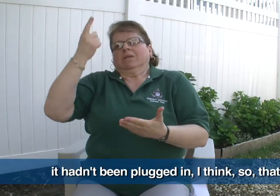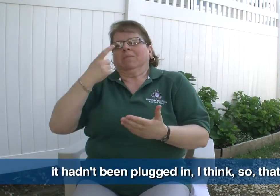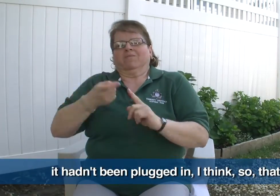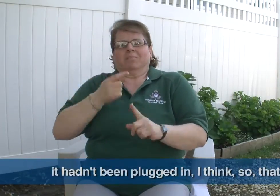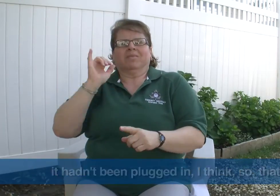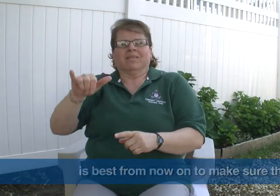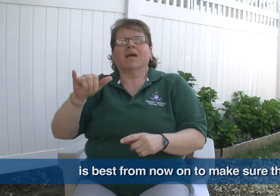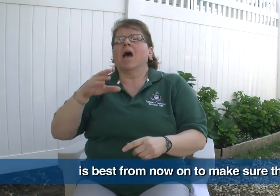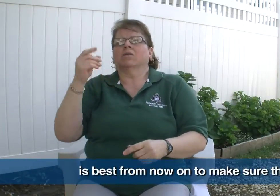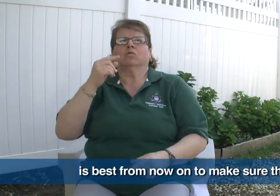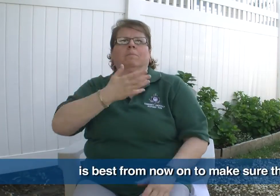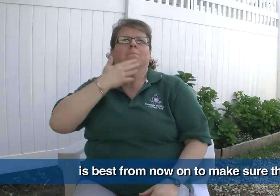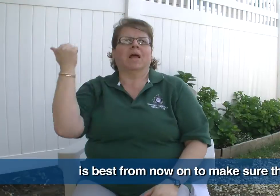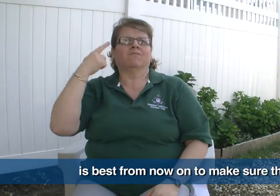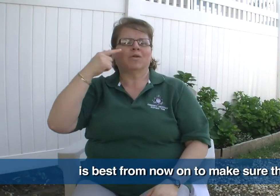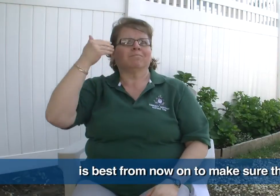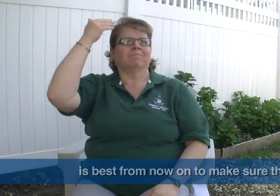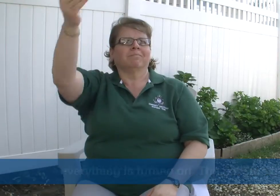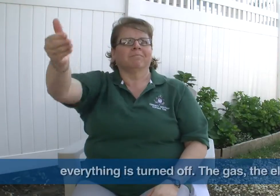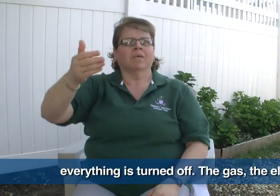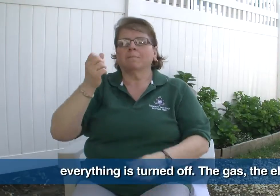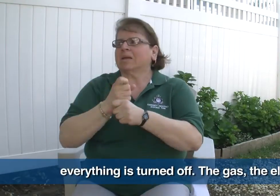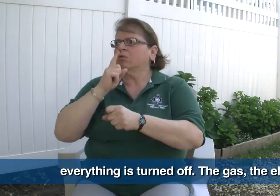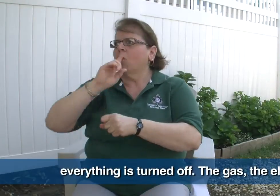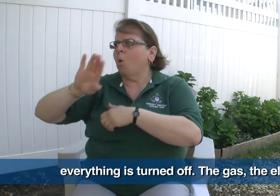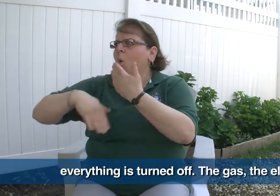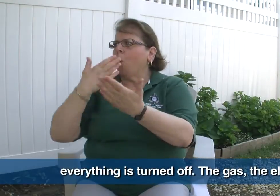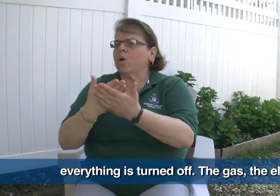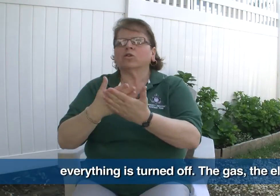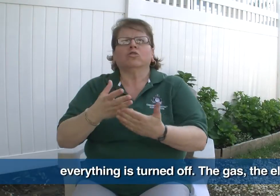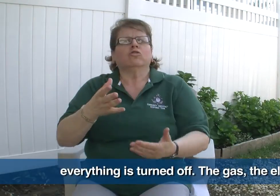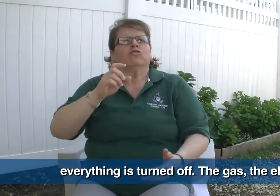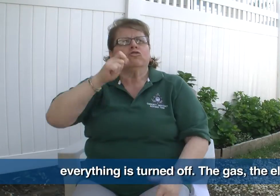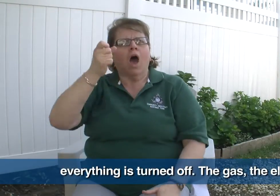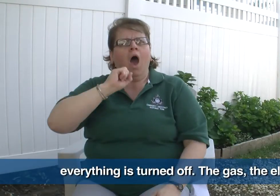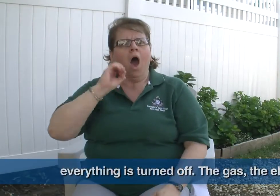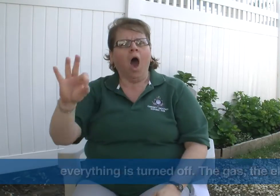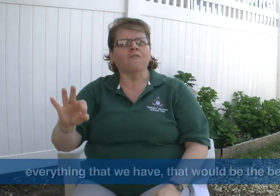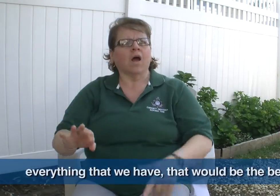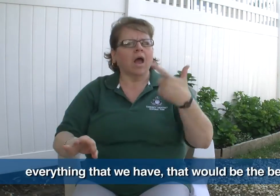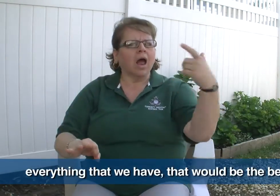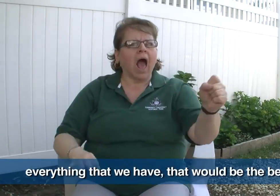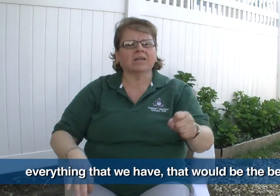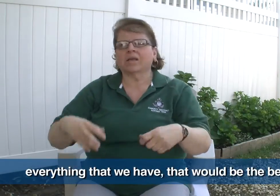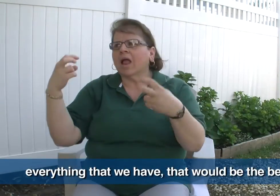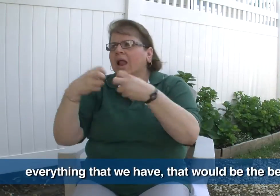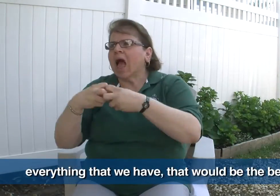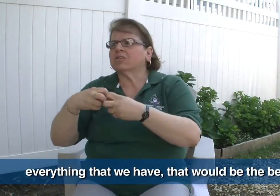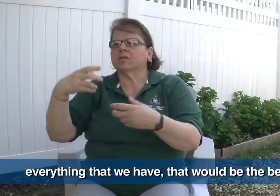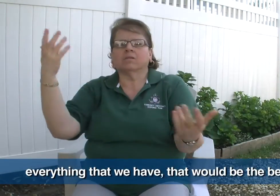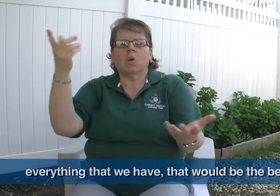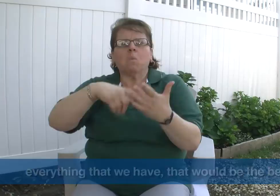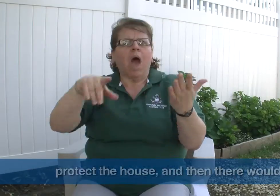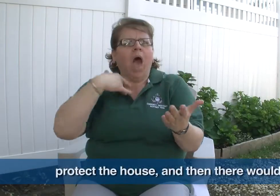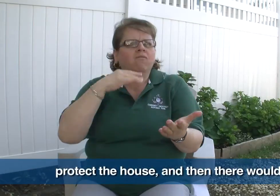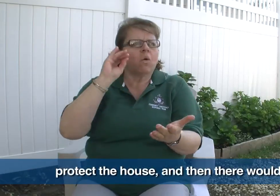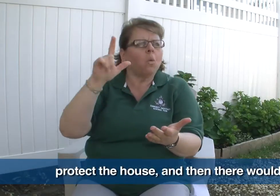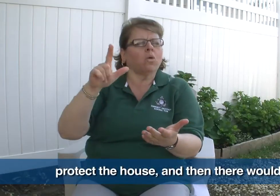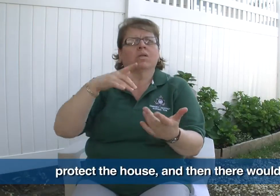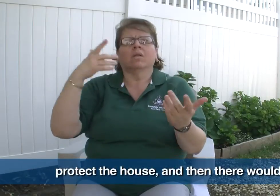I think, is best from now on, to make sure that everything is turned off. The gas, the electric, everything that we have, that would be a better way to protect the house,